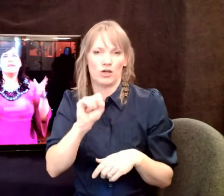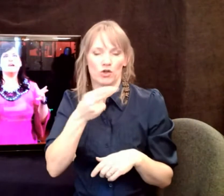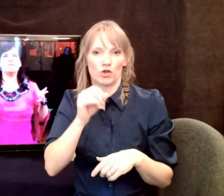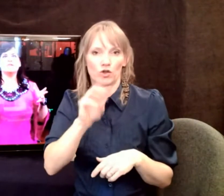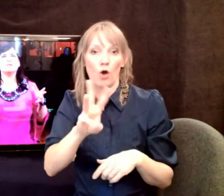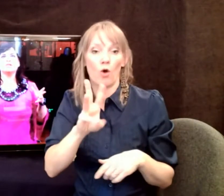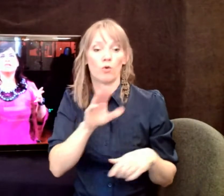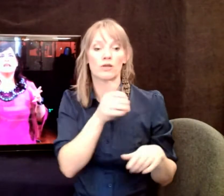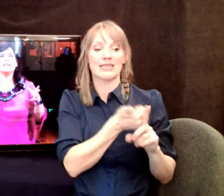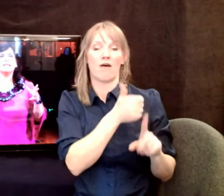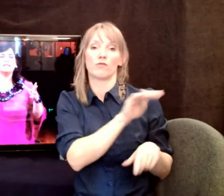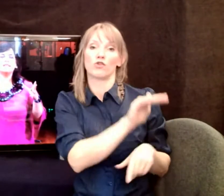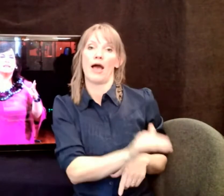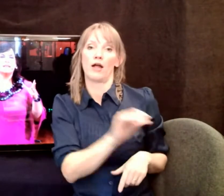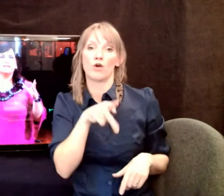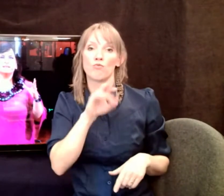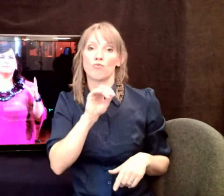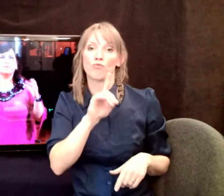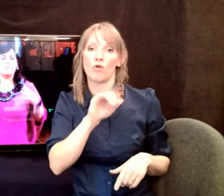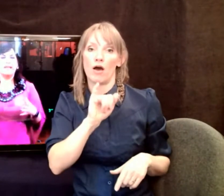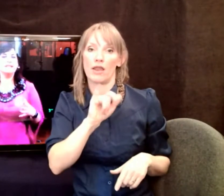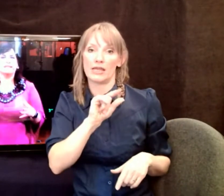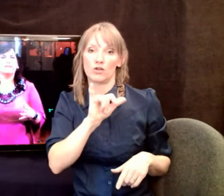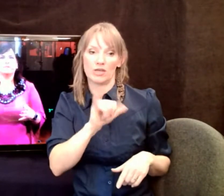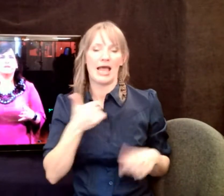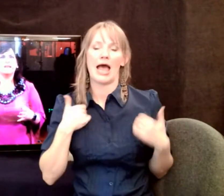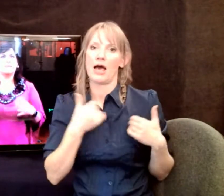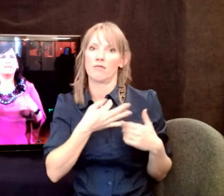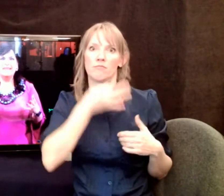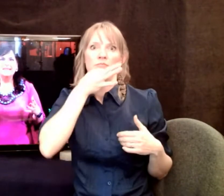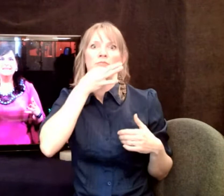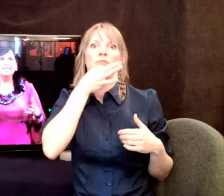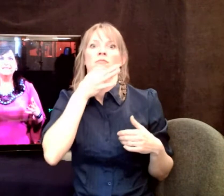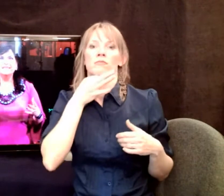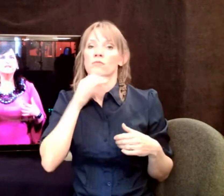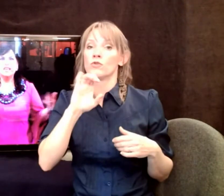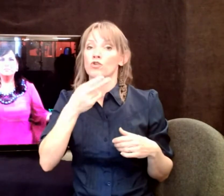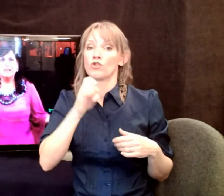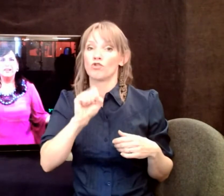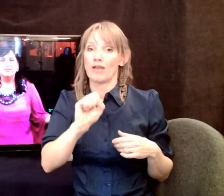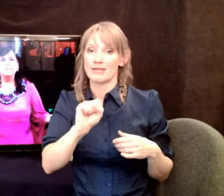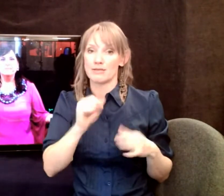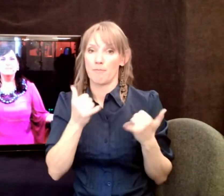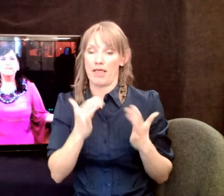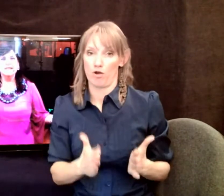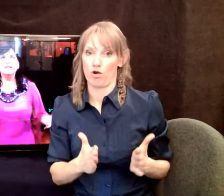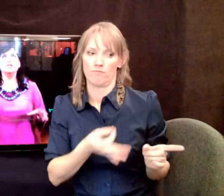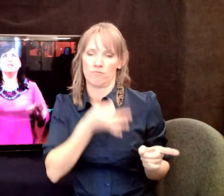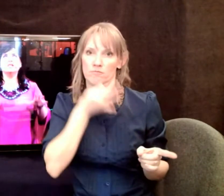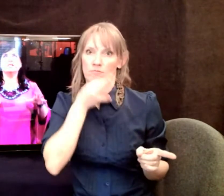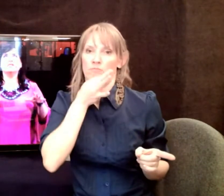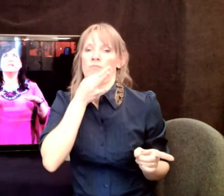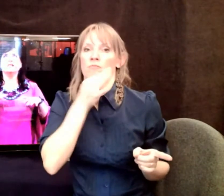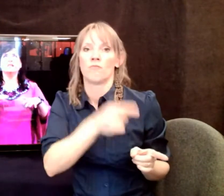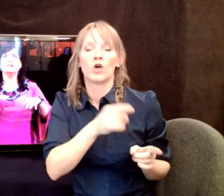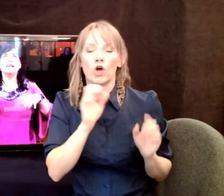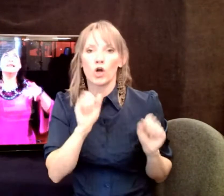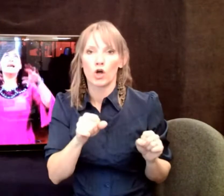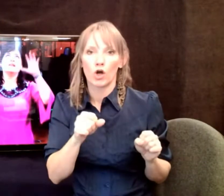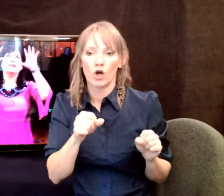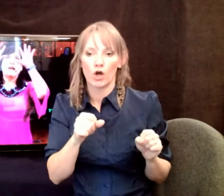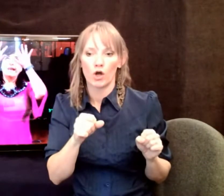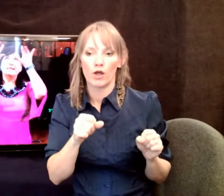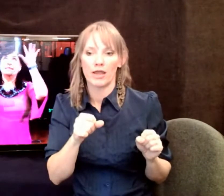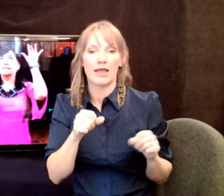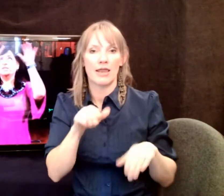that she had this propensity for being an amazing chess player, and she could lay down at